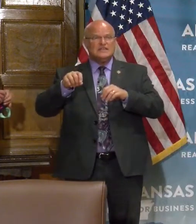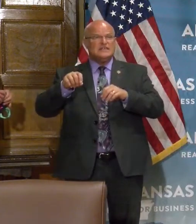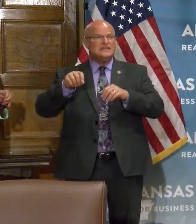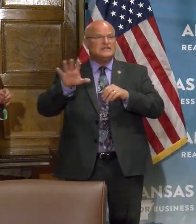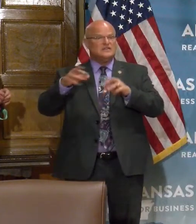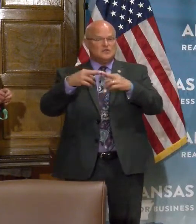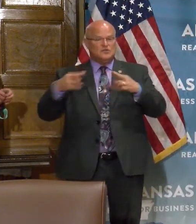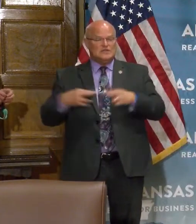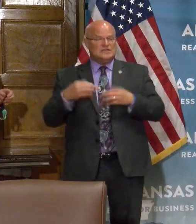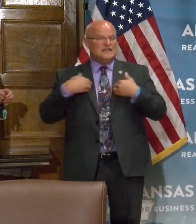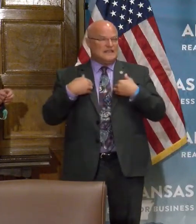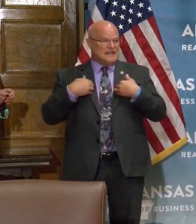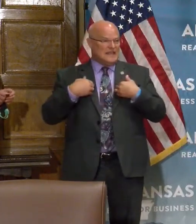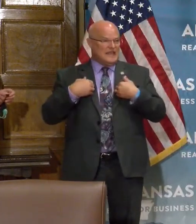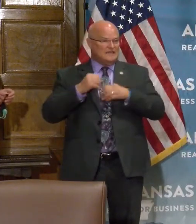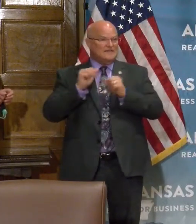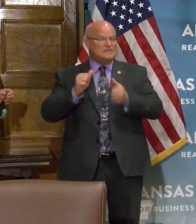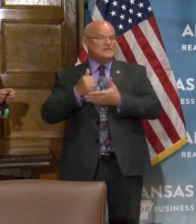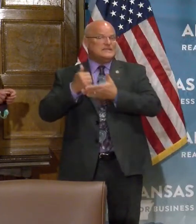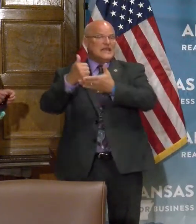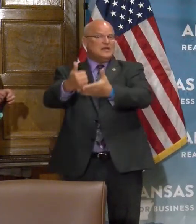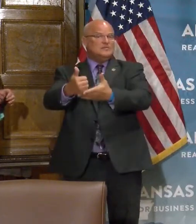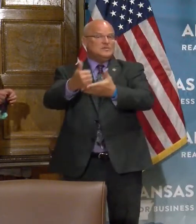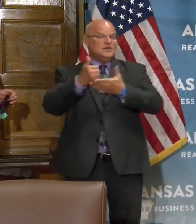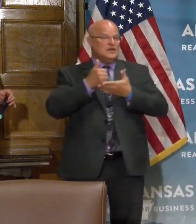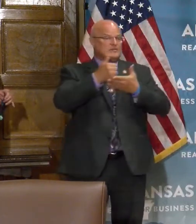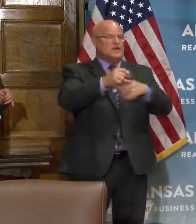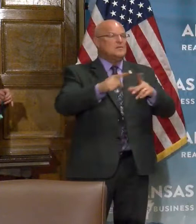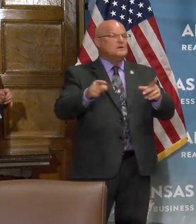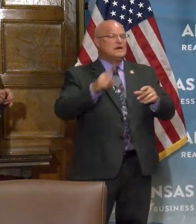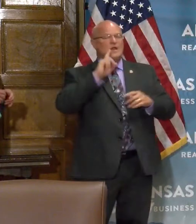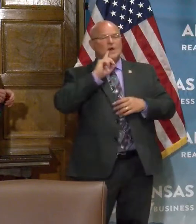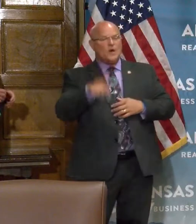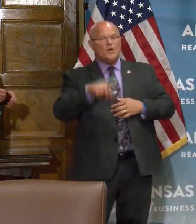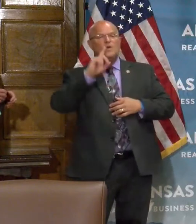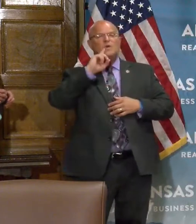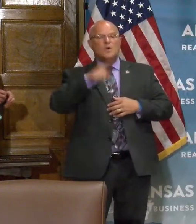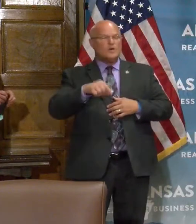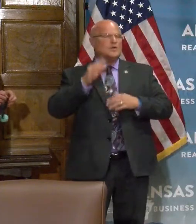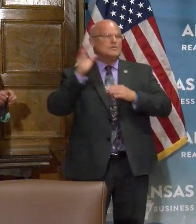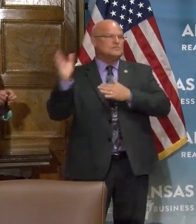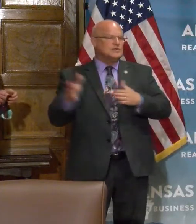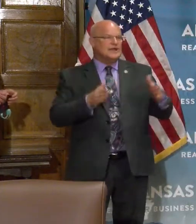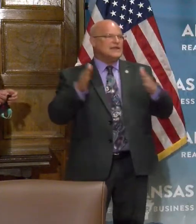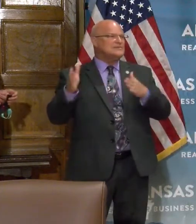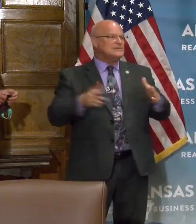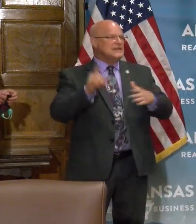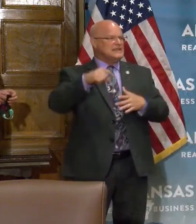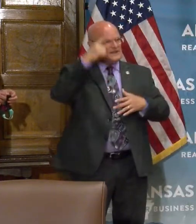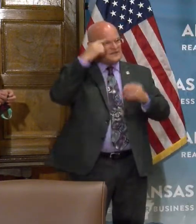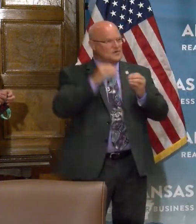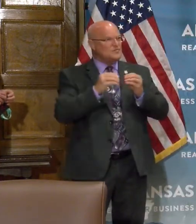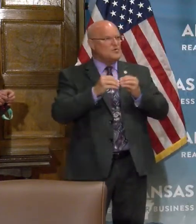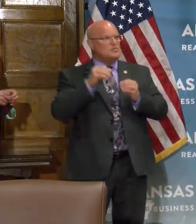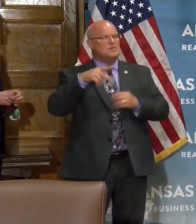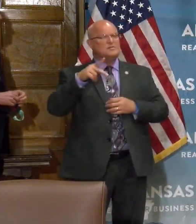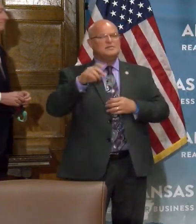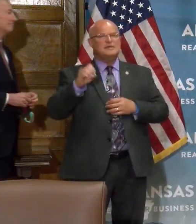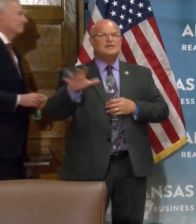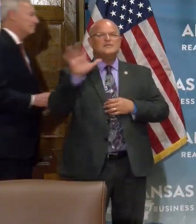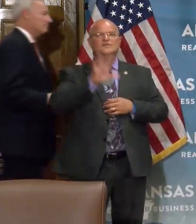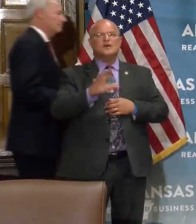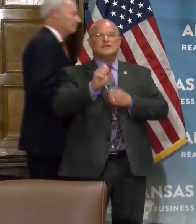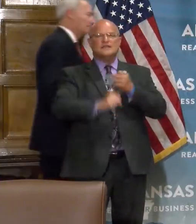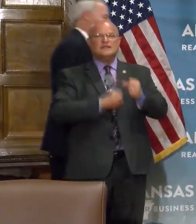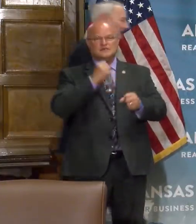in your region that have the ability to help you out, but just keep ordering and keep planning on the need for more and more PPE throughout the